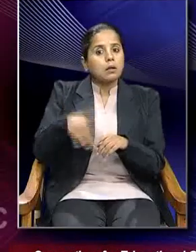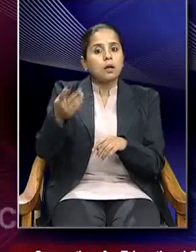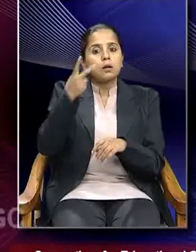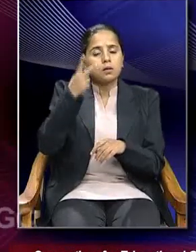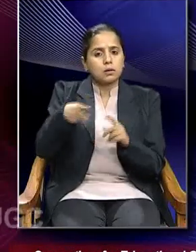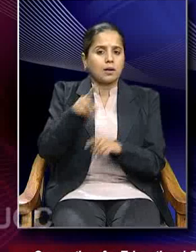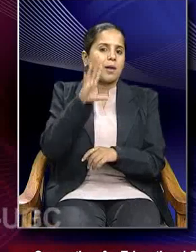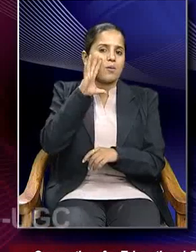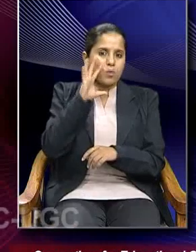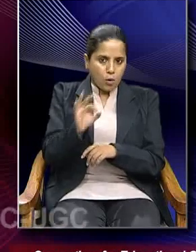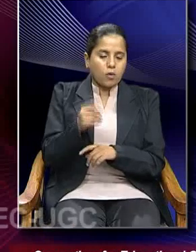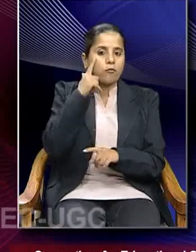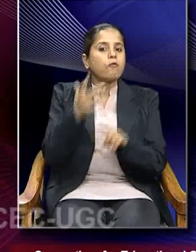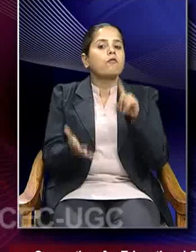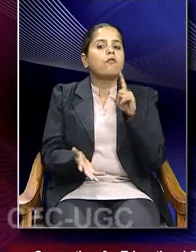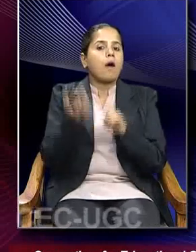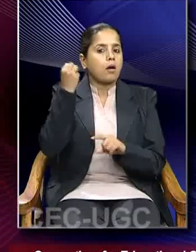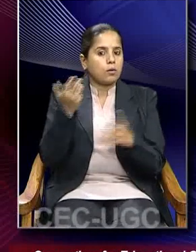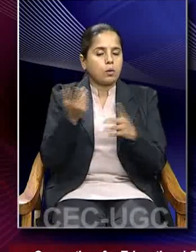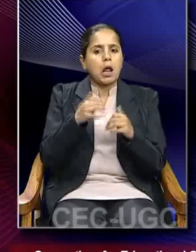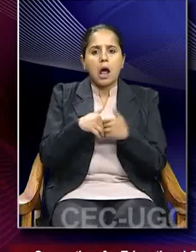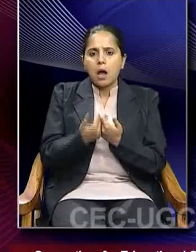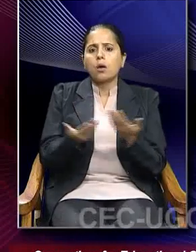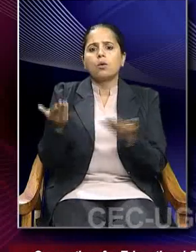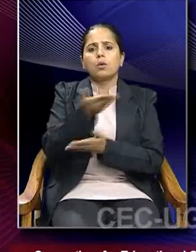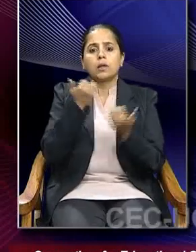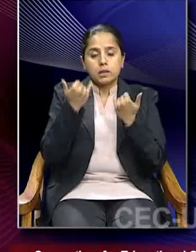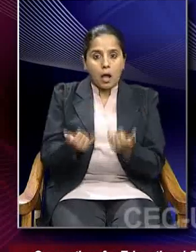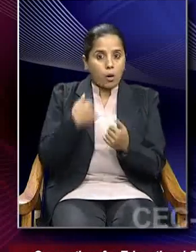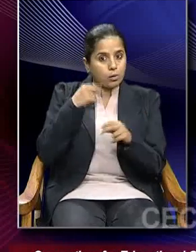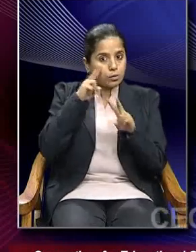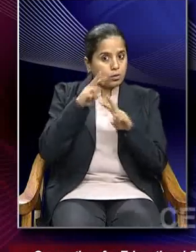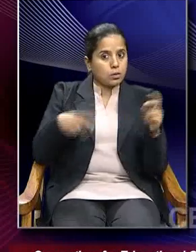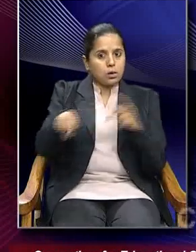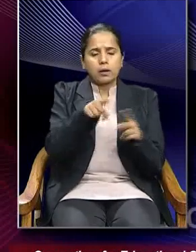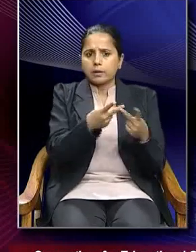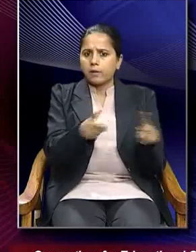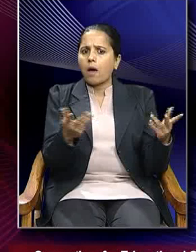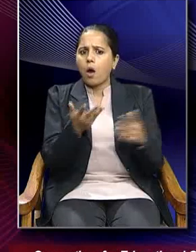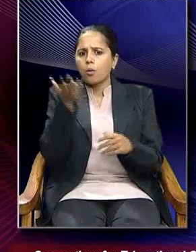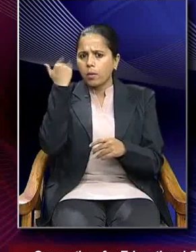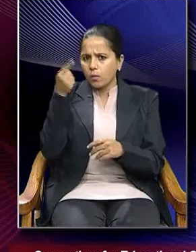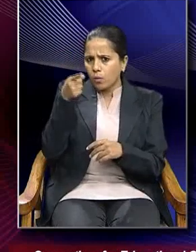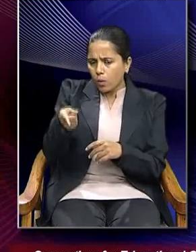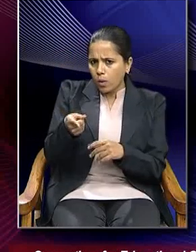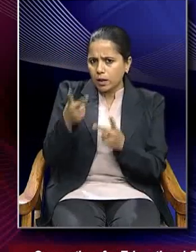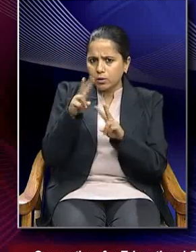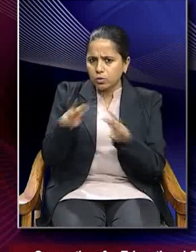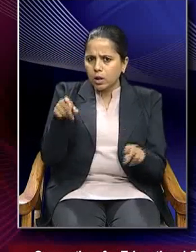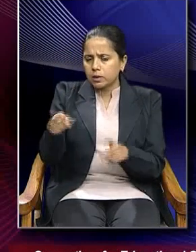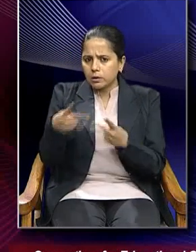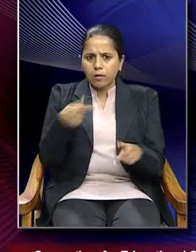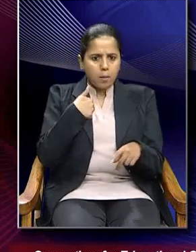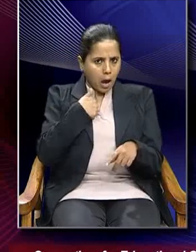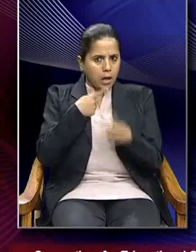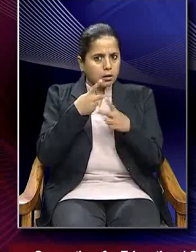is important to find out how the current research is different or how the current